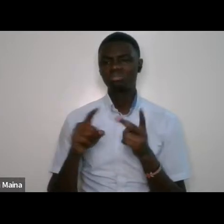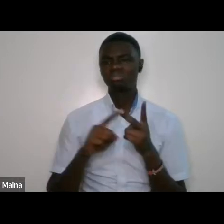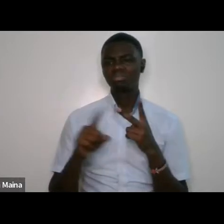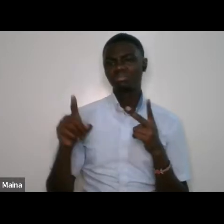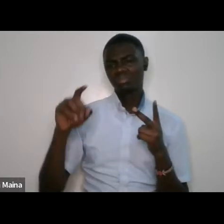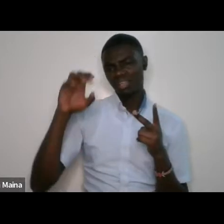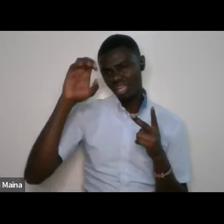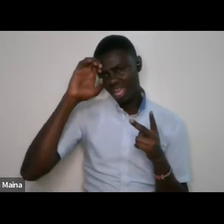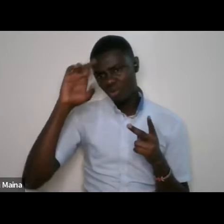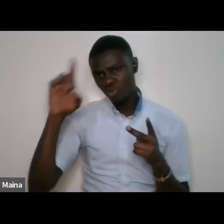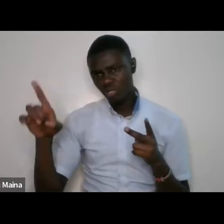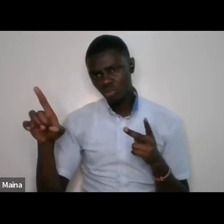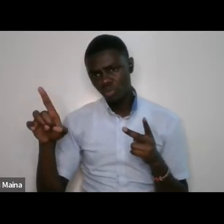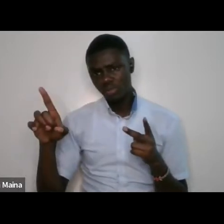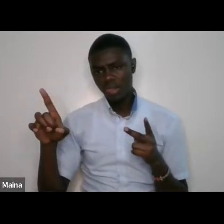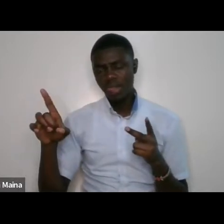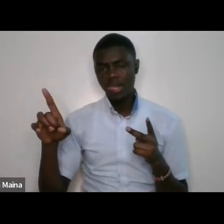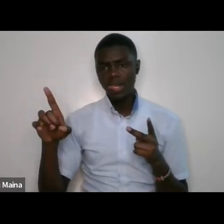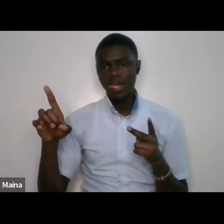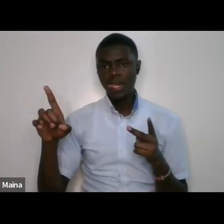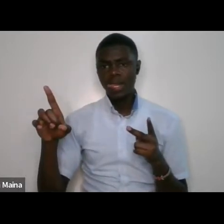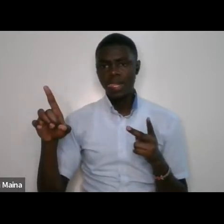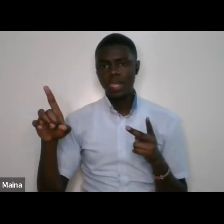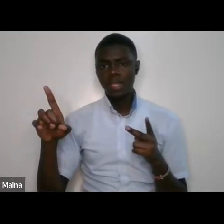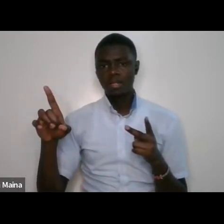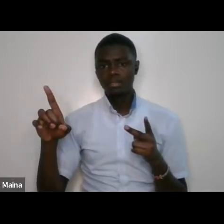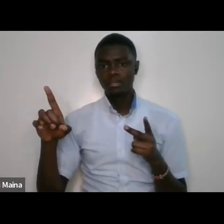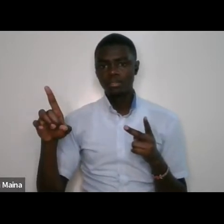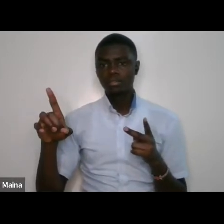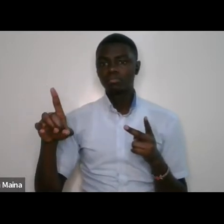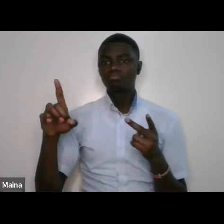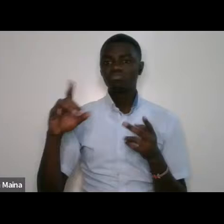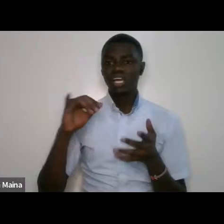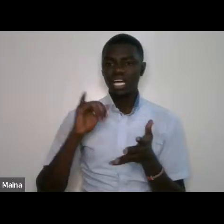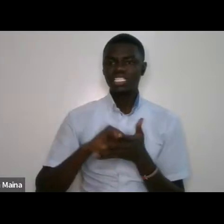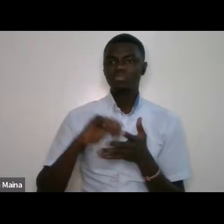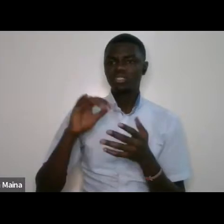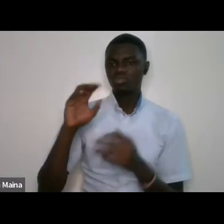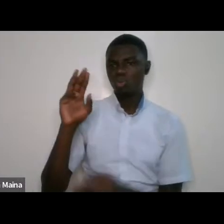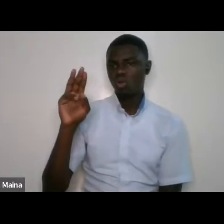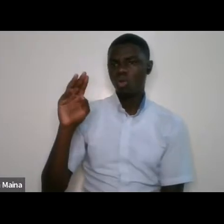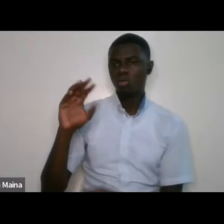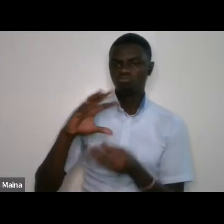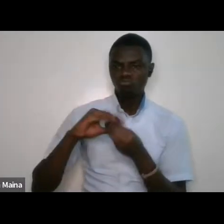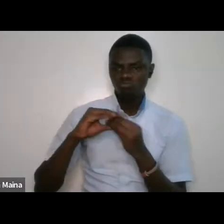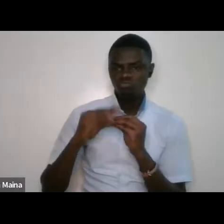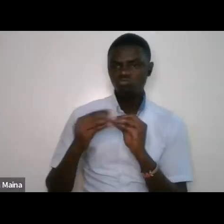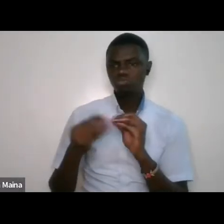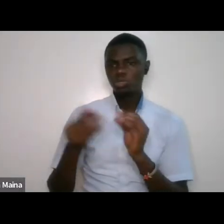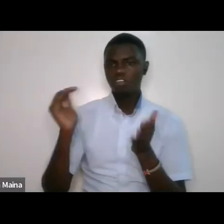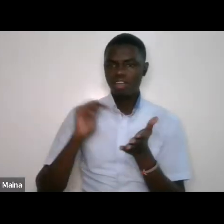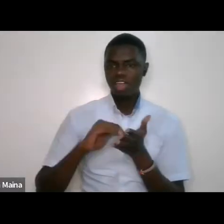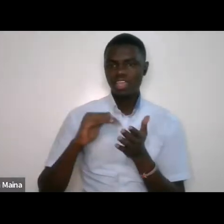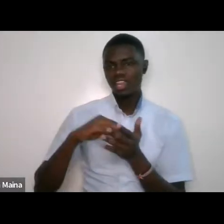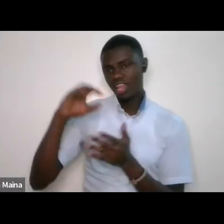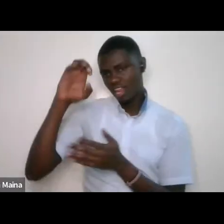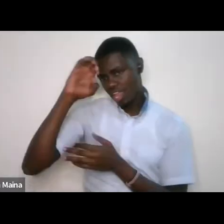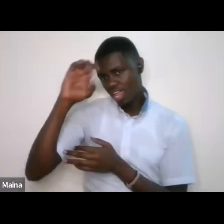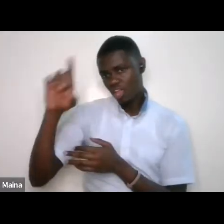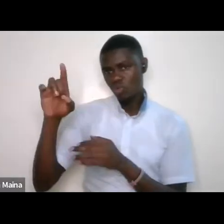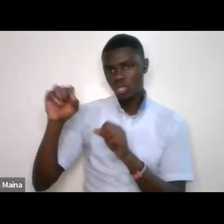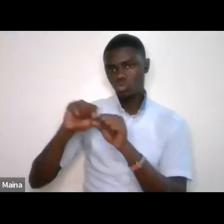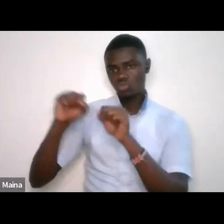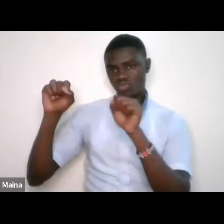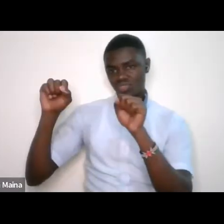education has been commodified. And I think education systems